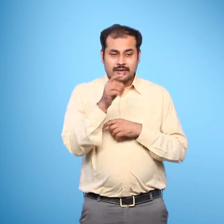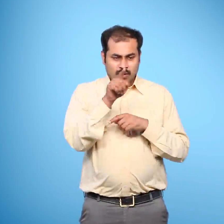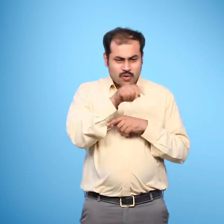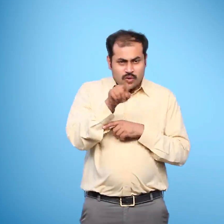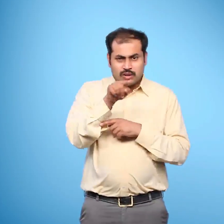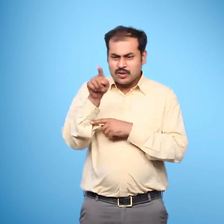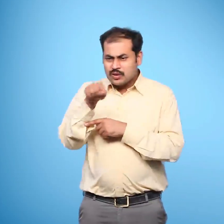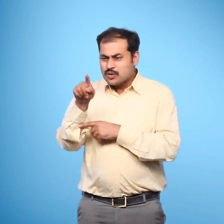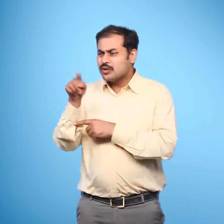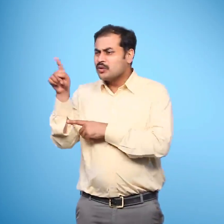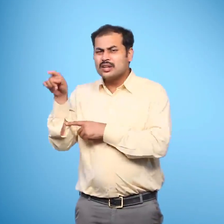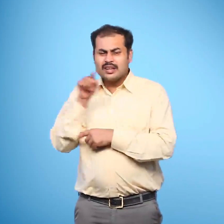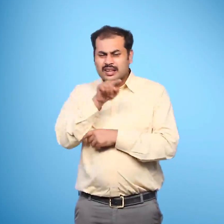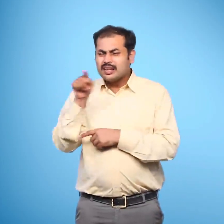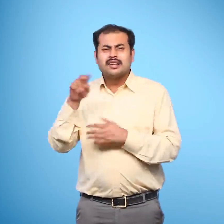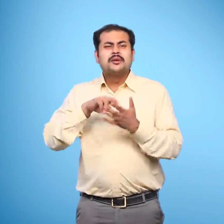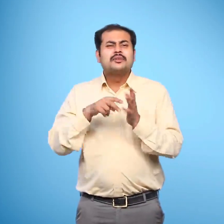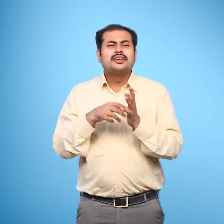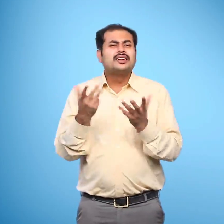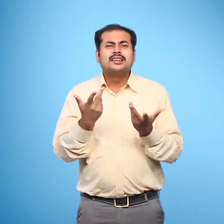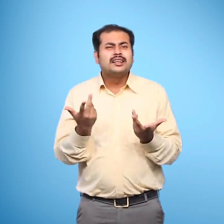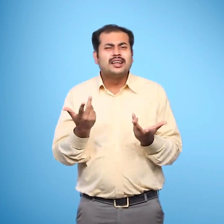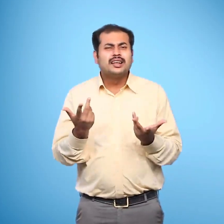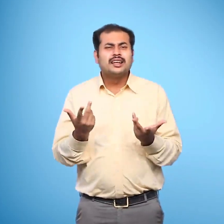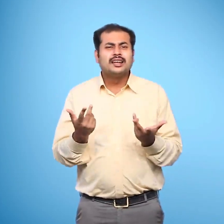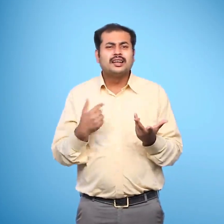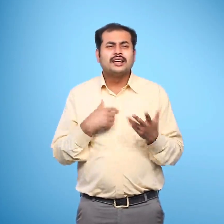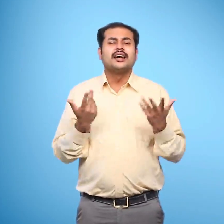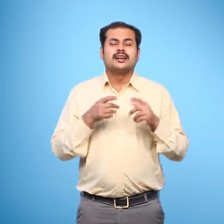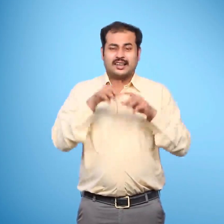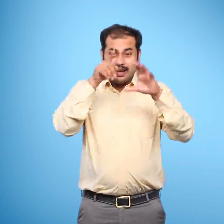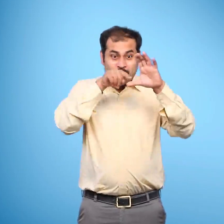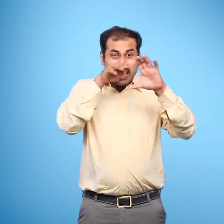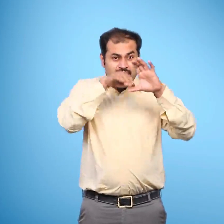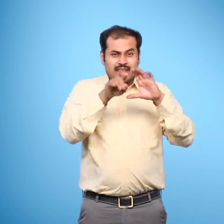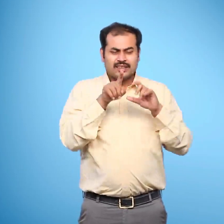Numbers written on the holes tell us how many insects are hiding in the hole.